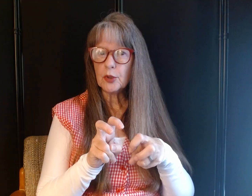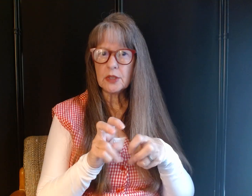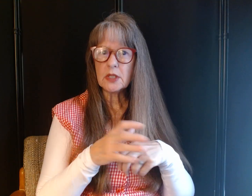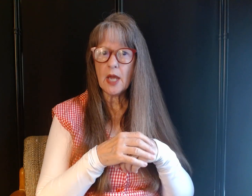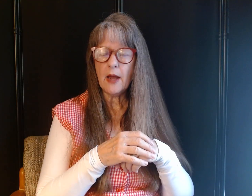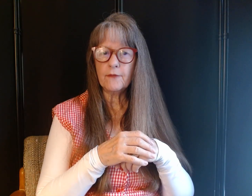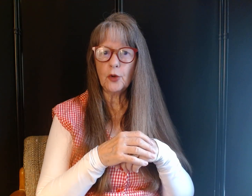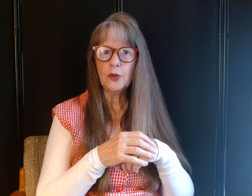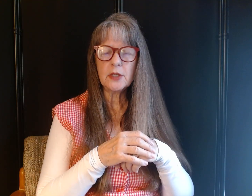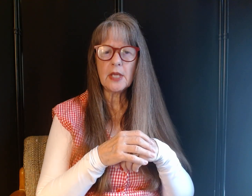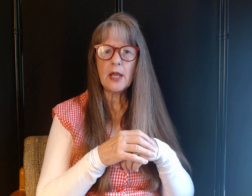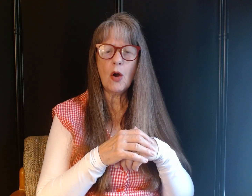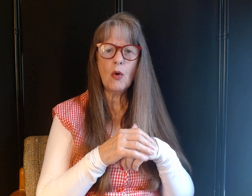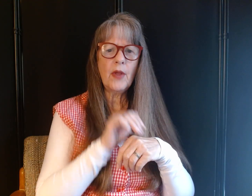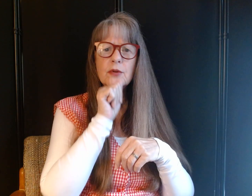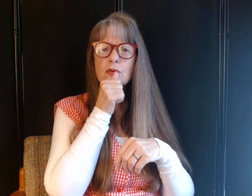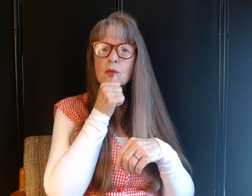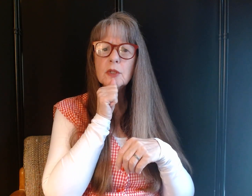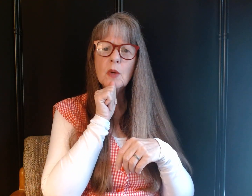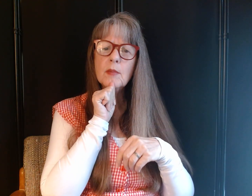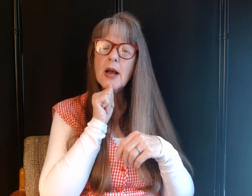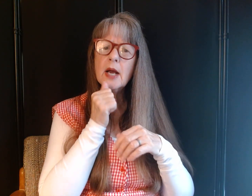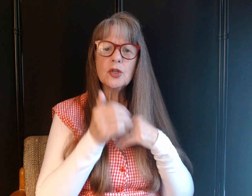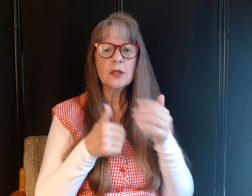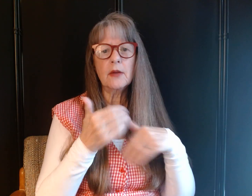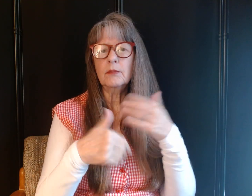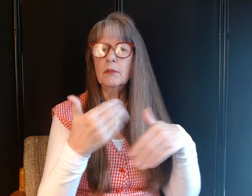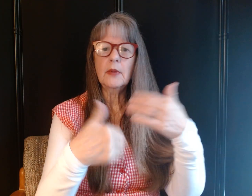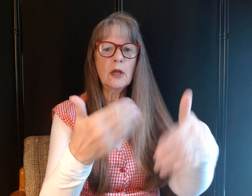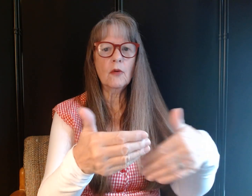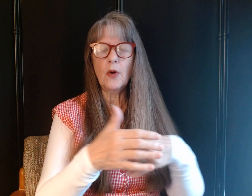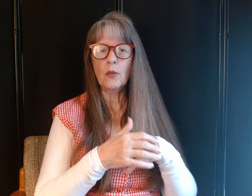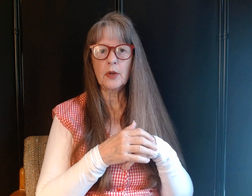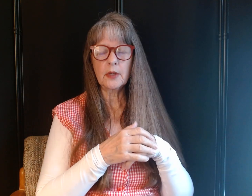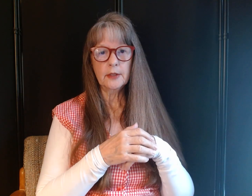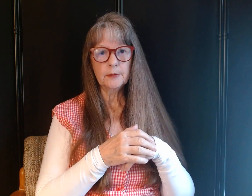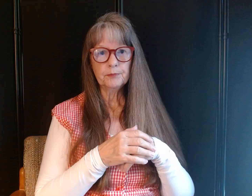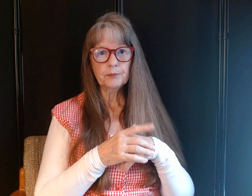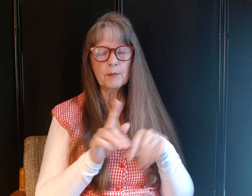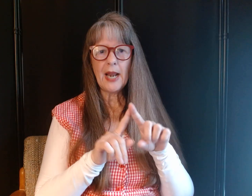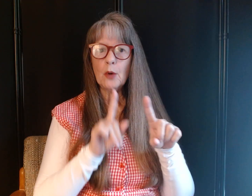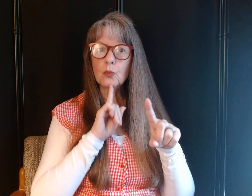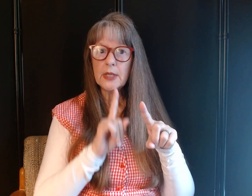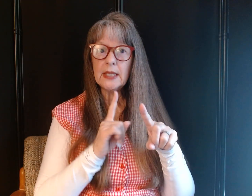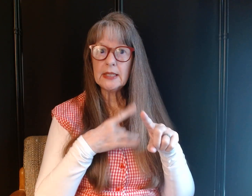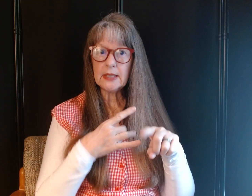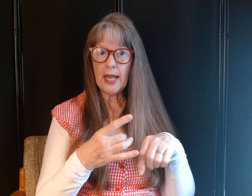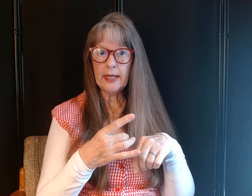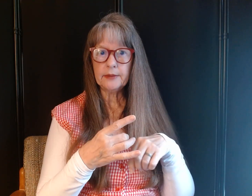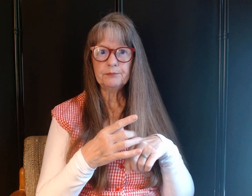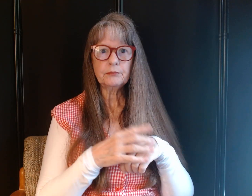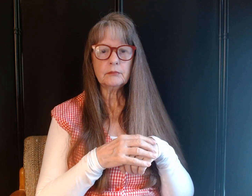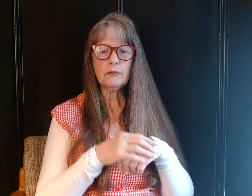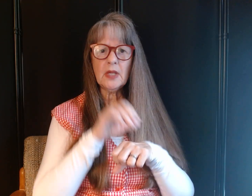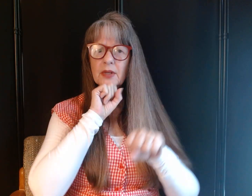person's tough, or you could say, oh, they've endured so much and they go forward. But I really like the